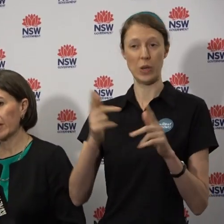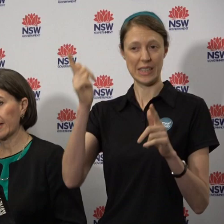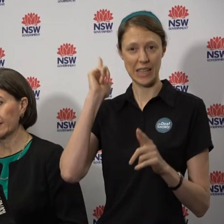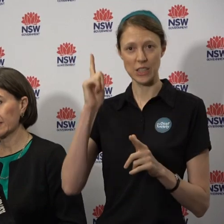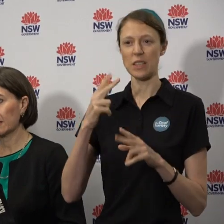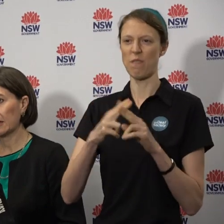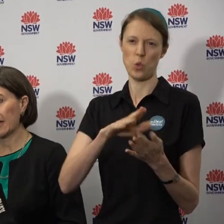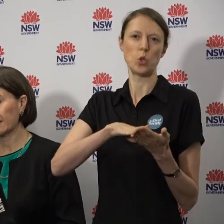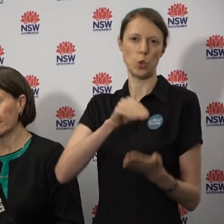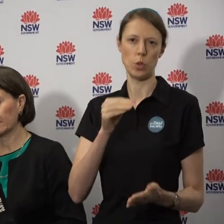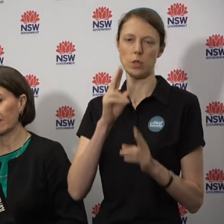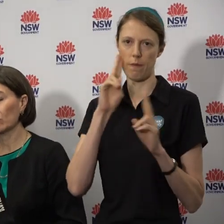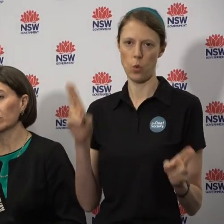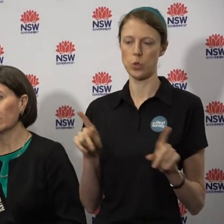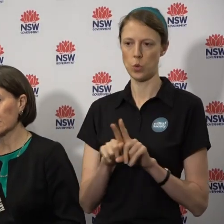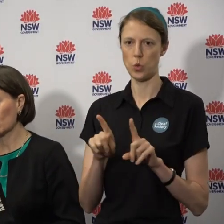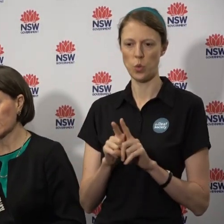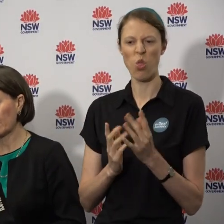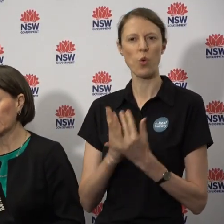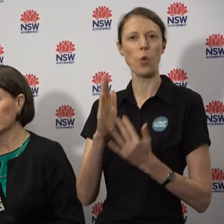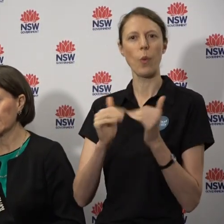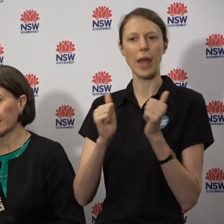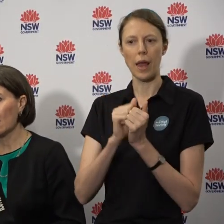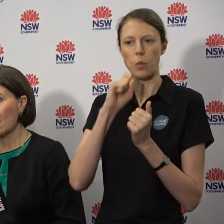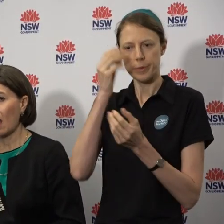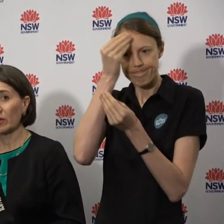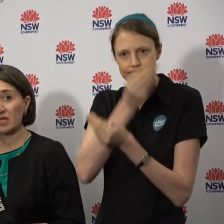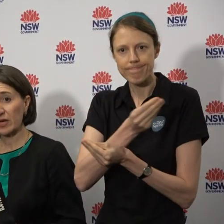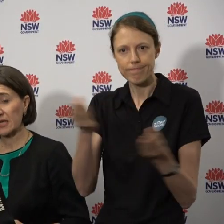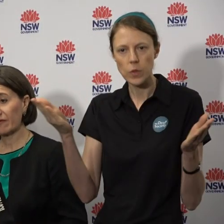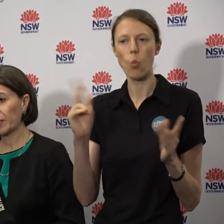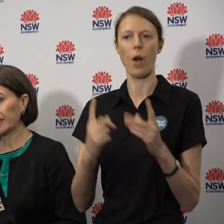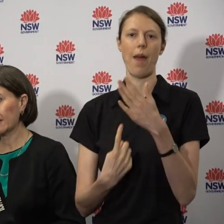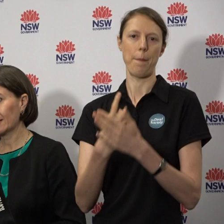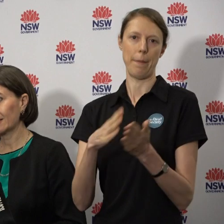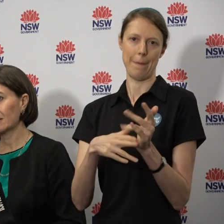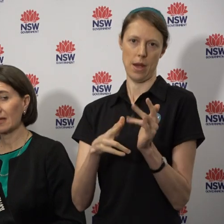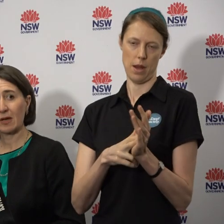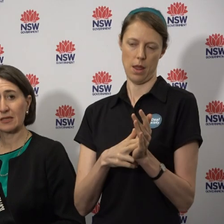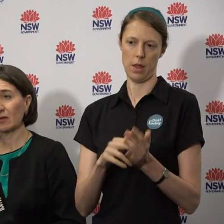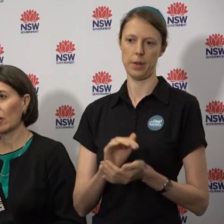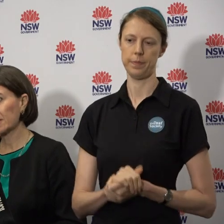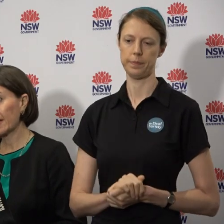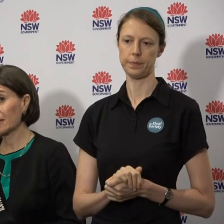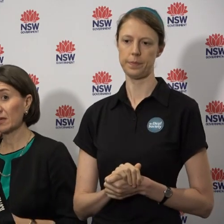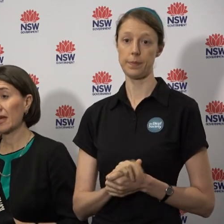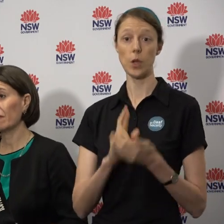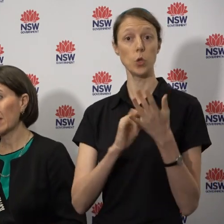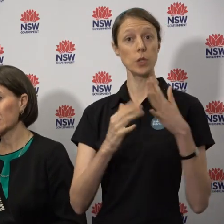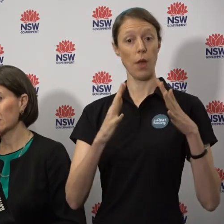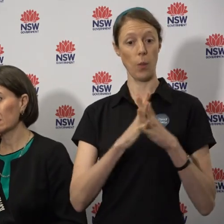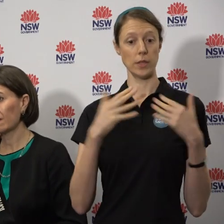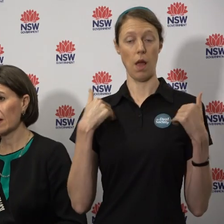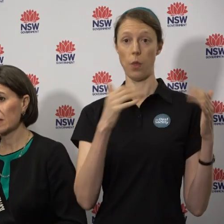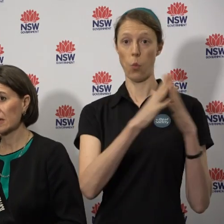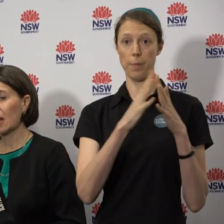over the weekend, and give them good advice on what's happening on the day. I want to stress to everybody that the New South Wales Health website has up-to-date